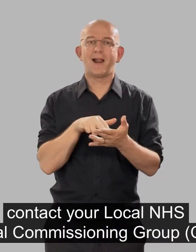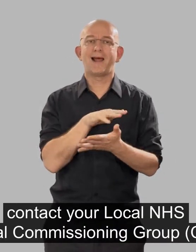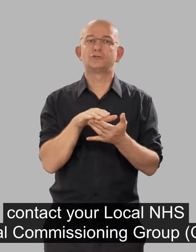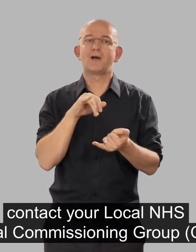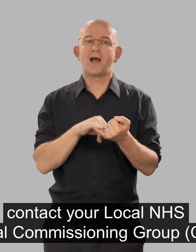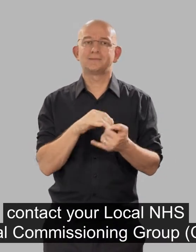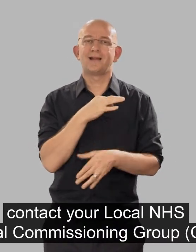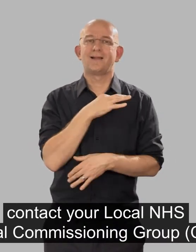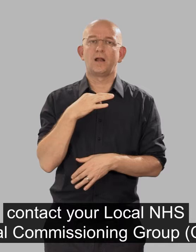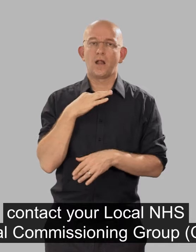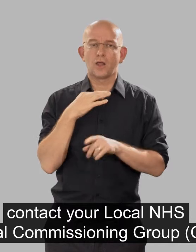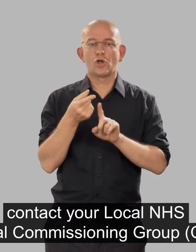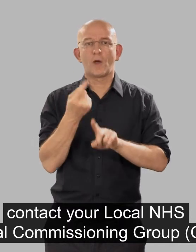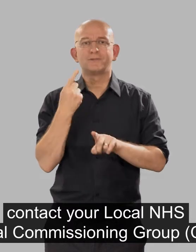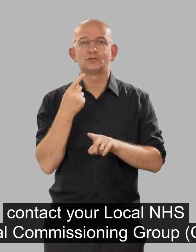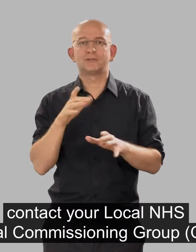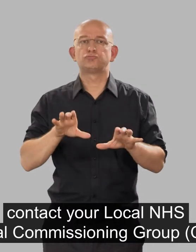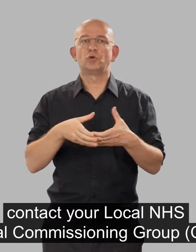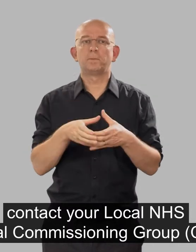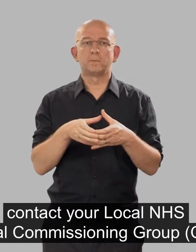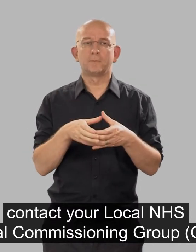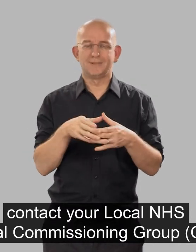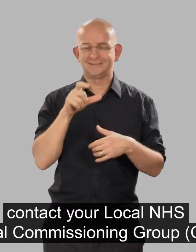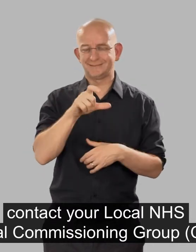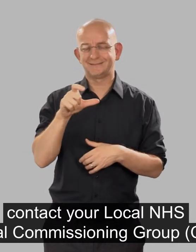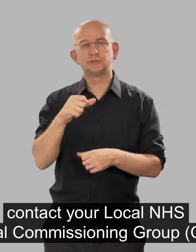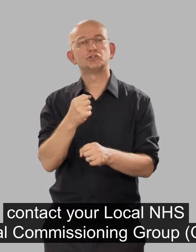your local NHS Clinical Commissioning Group, CCG.